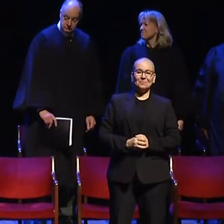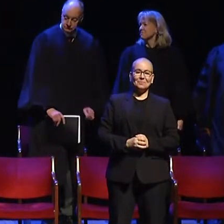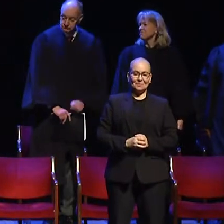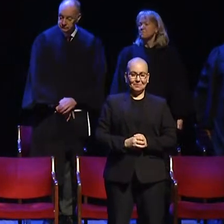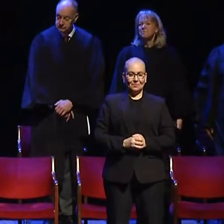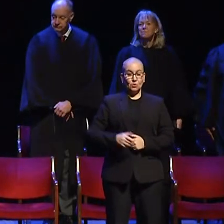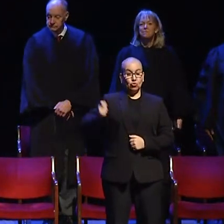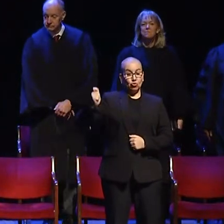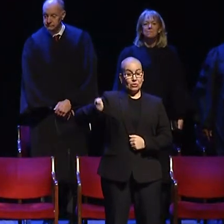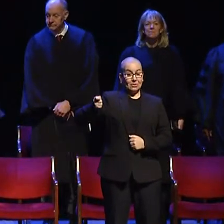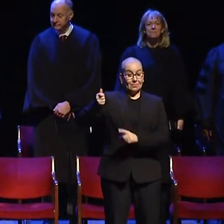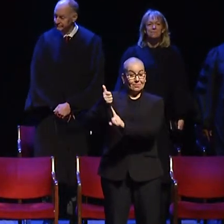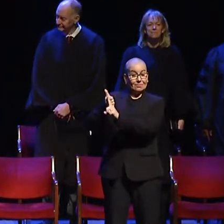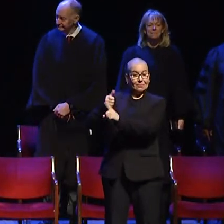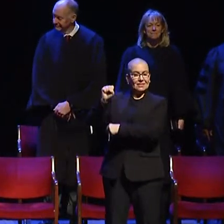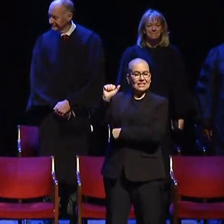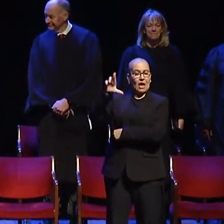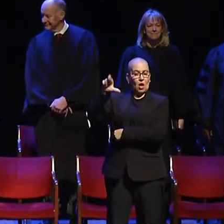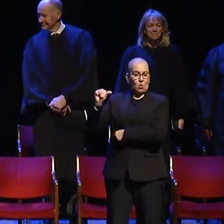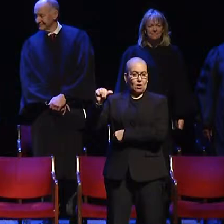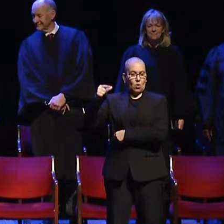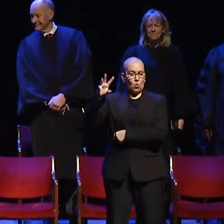Judge Sarah Wheelock.